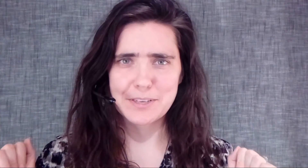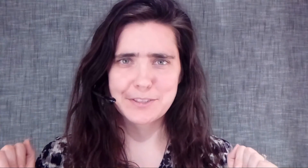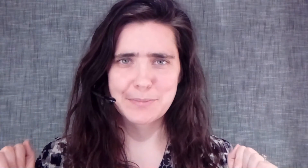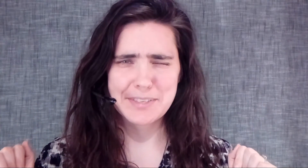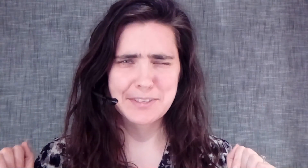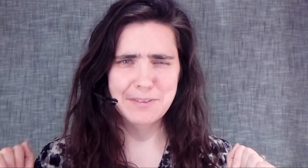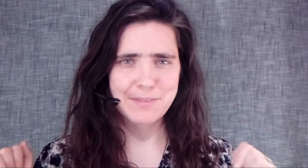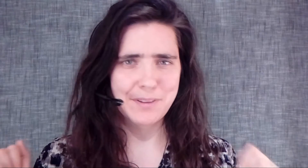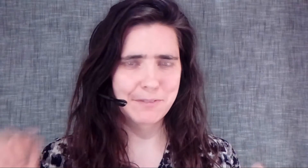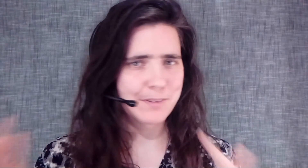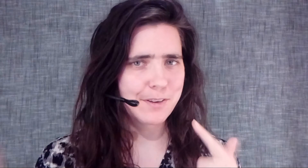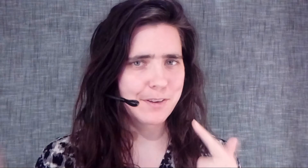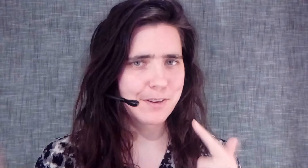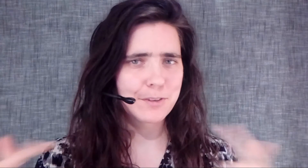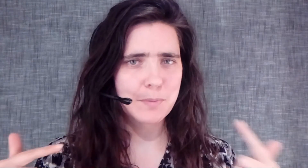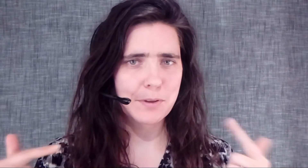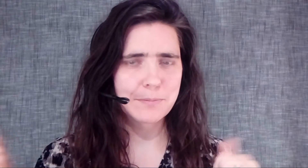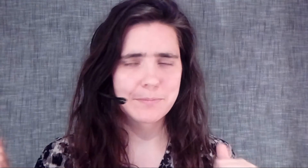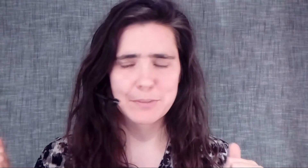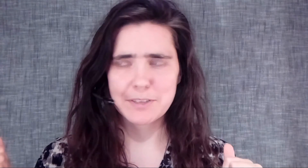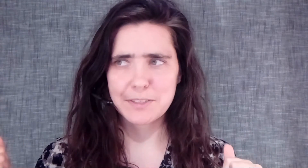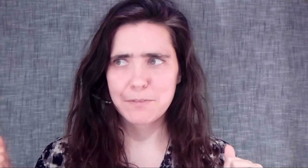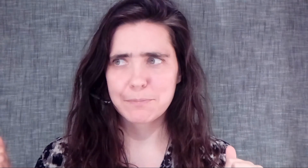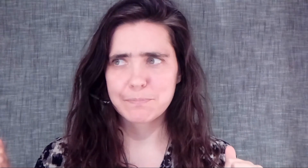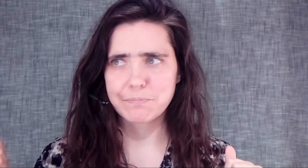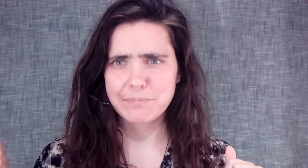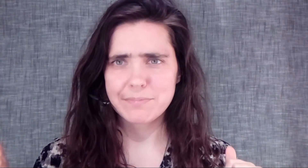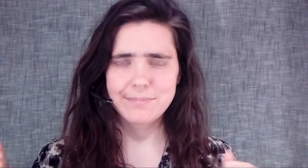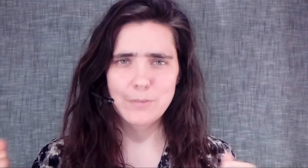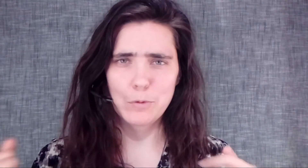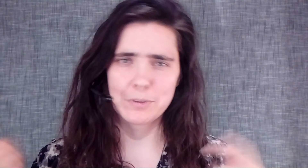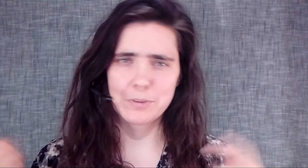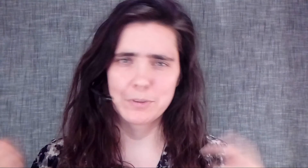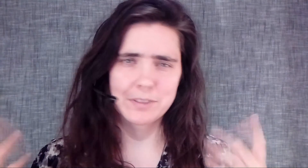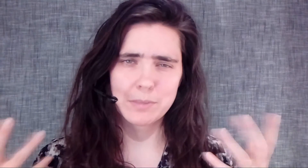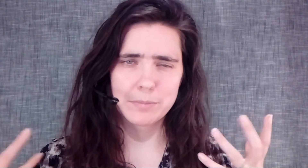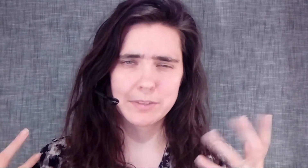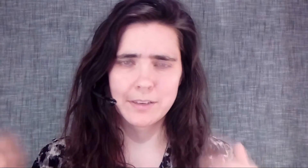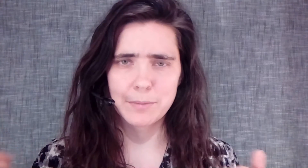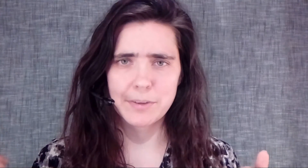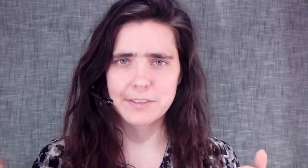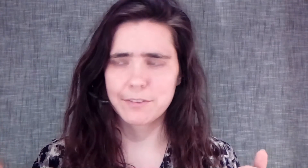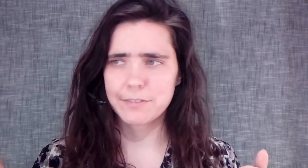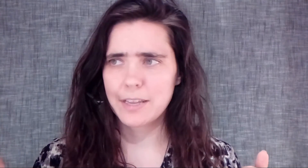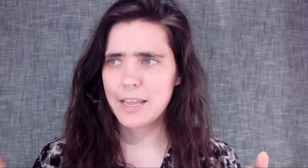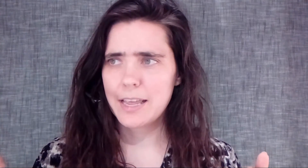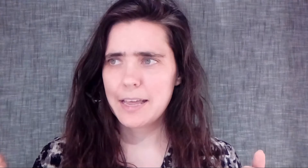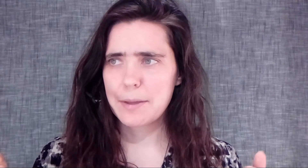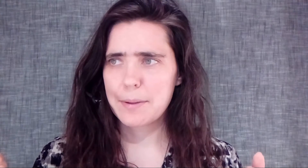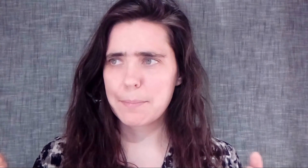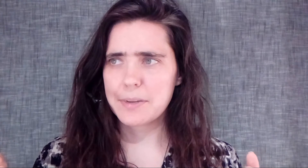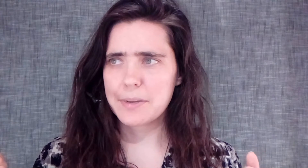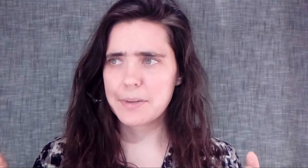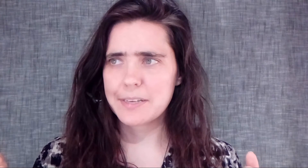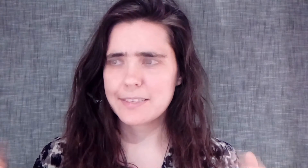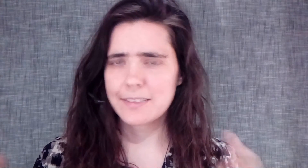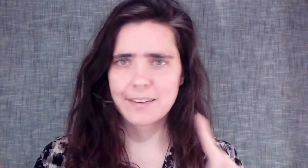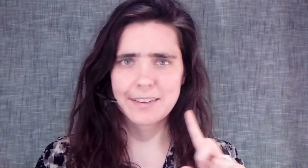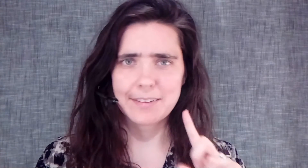talking to myself, I'll finger spell to myself, or sometimes sign to myself. But